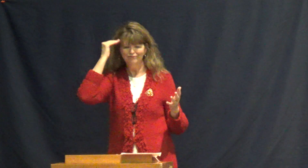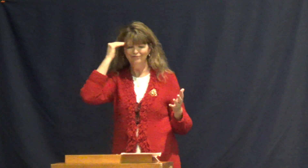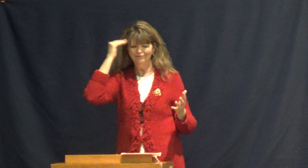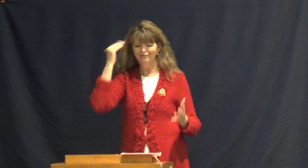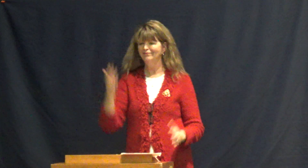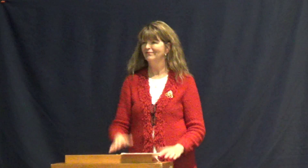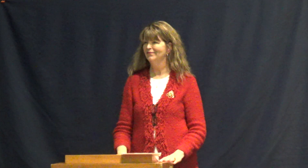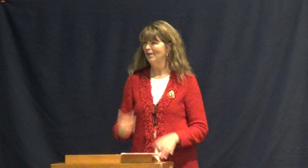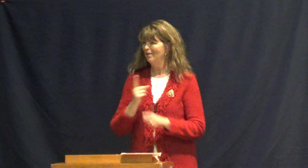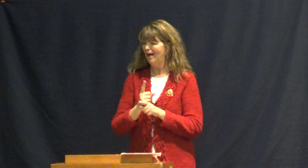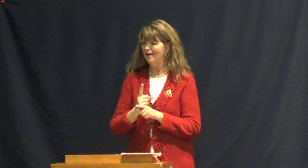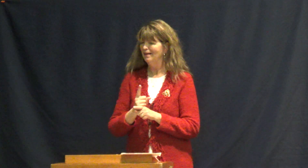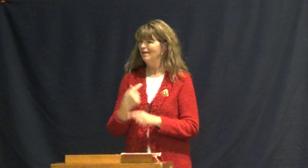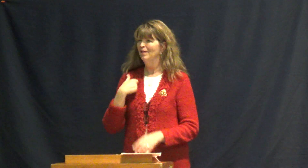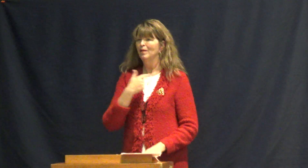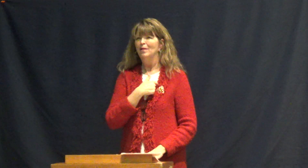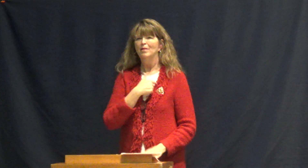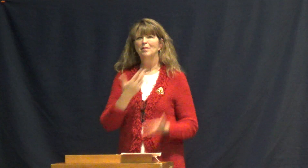familiar.